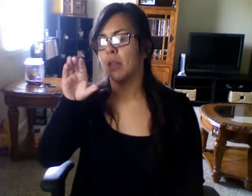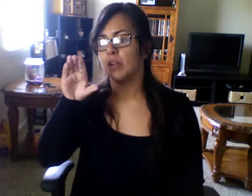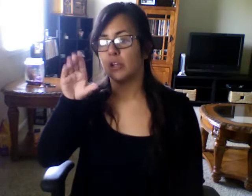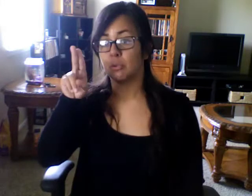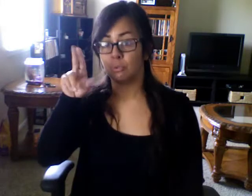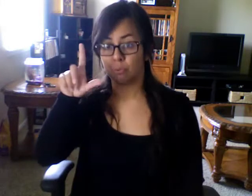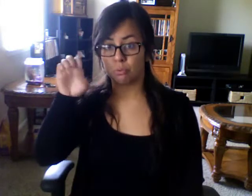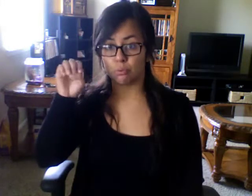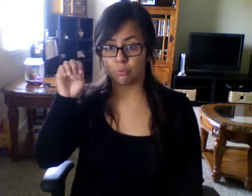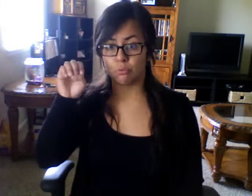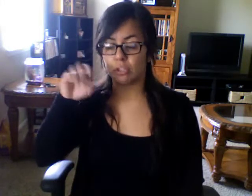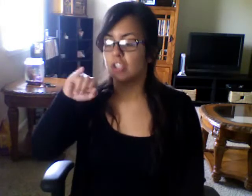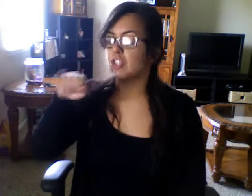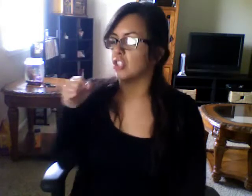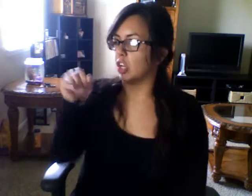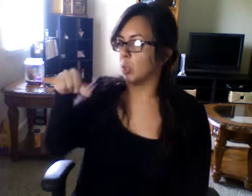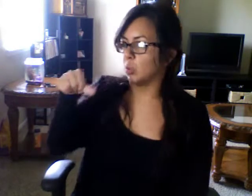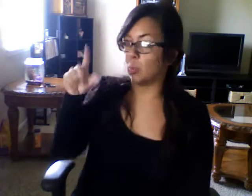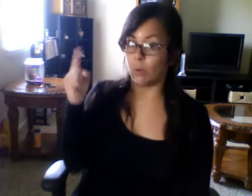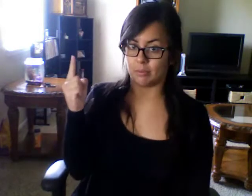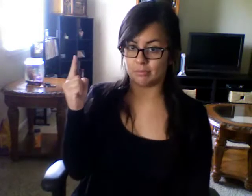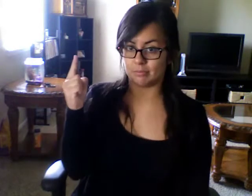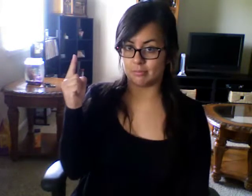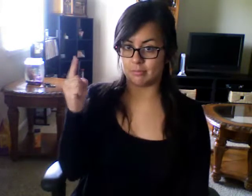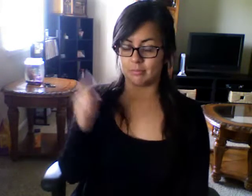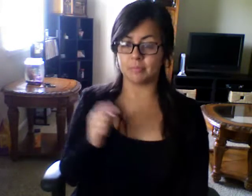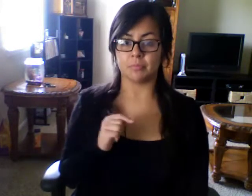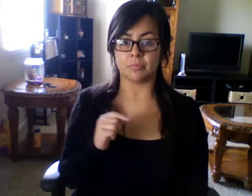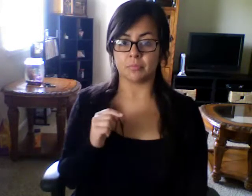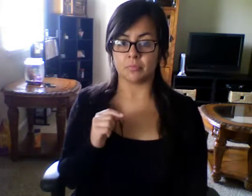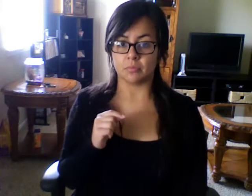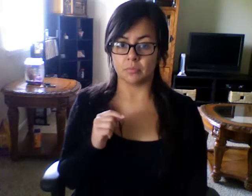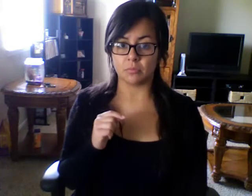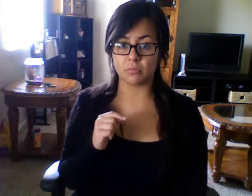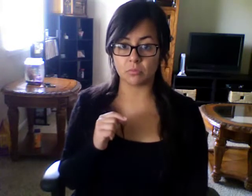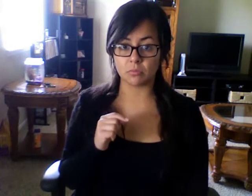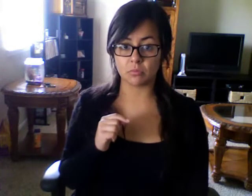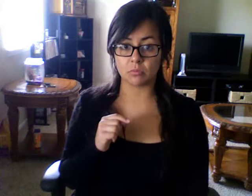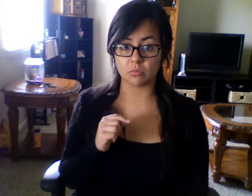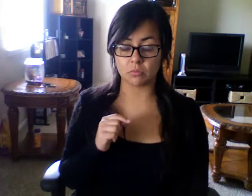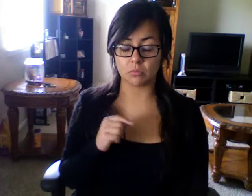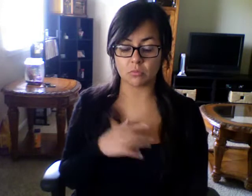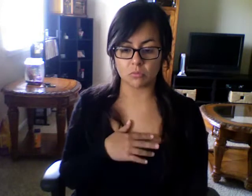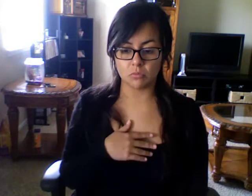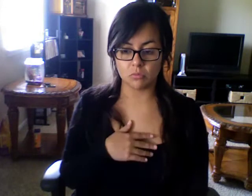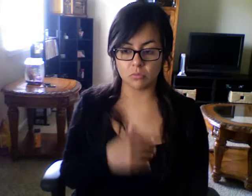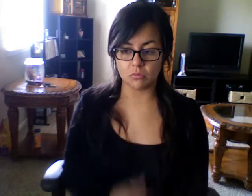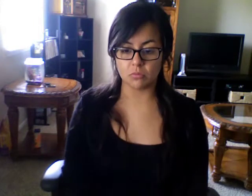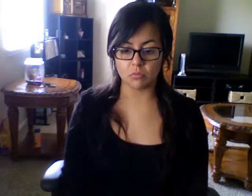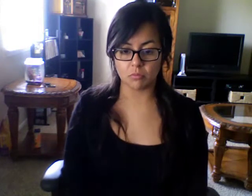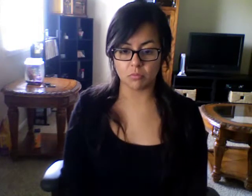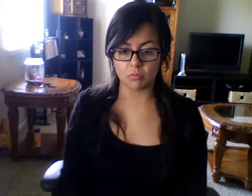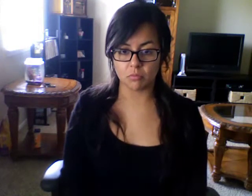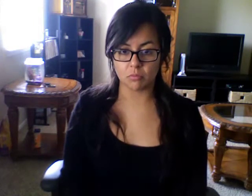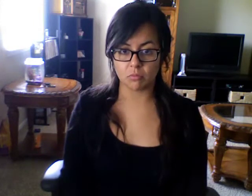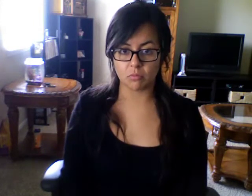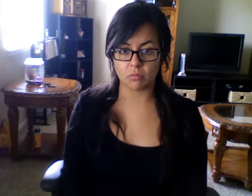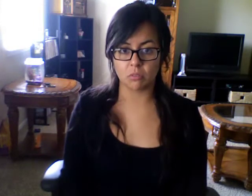things. We had certain flexibilities that I respect that pharmaceutical industry doesn't have. We just started mailing it to our friends.